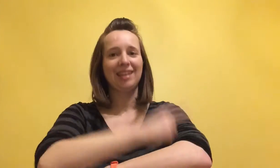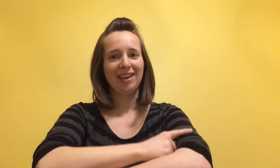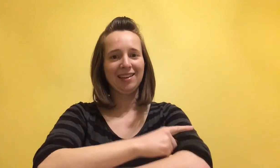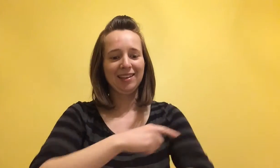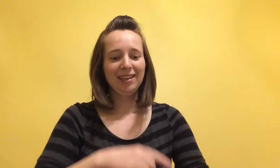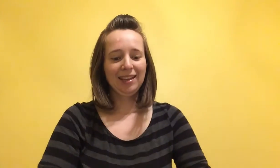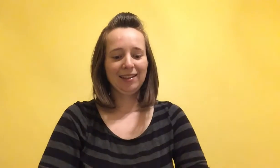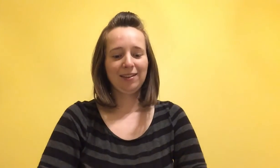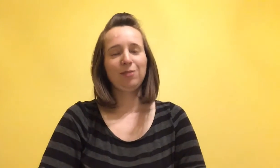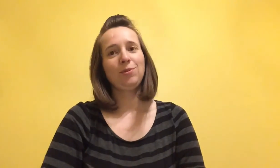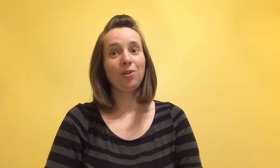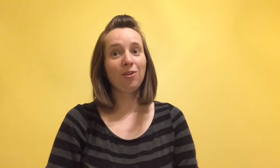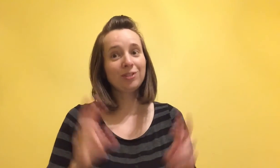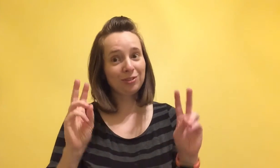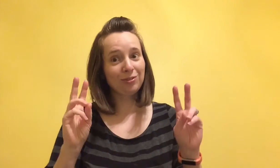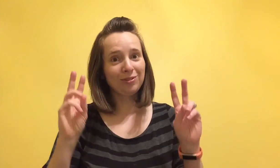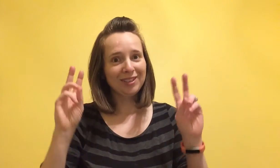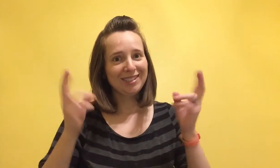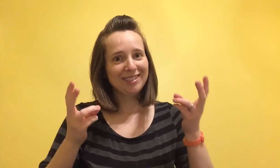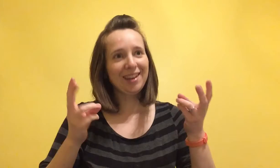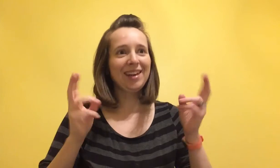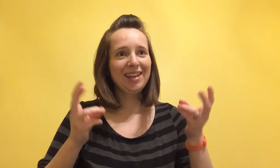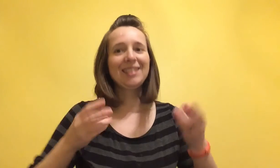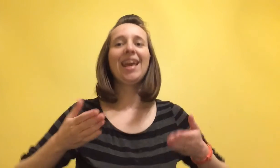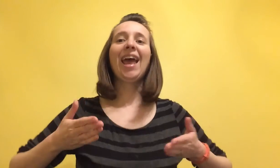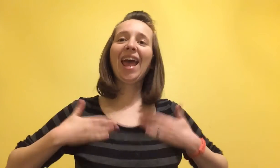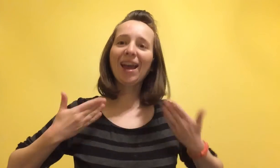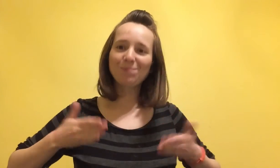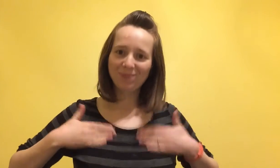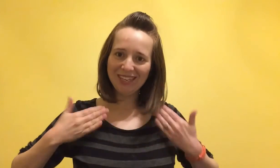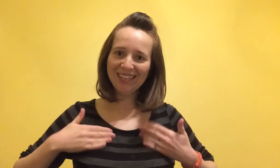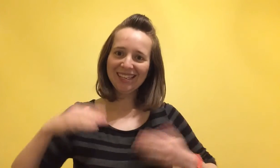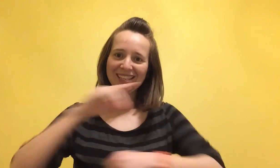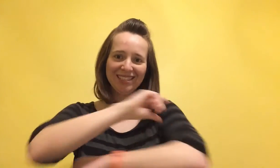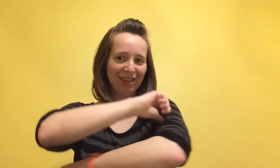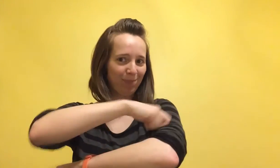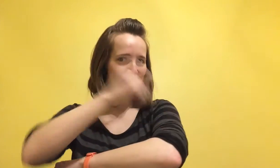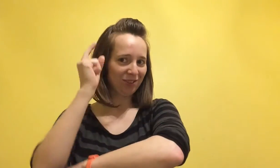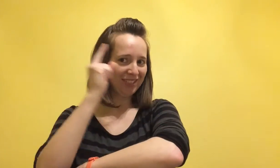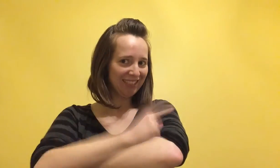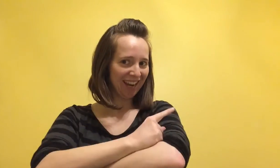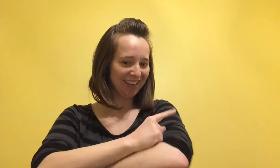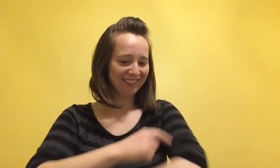Day. You can also sign it Happy St. Patrick's Day.